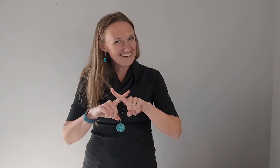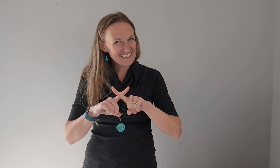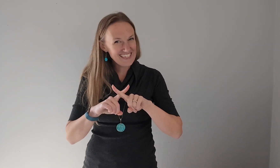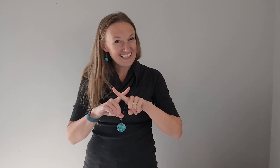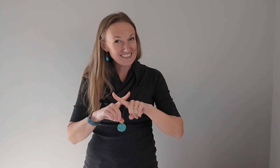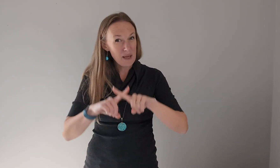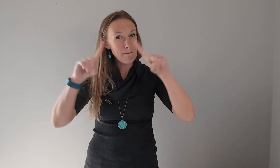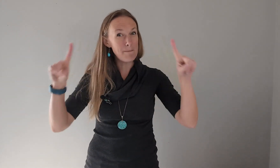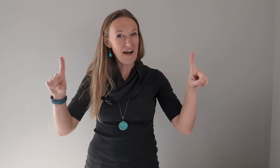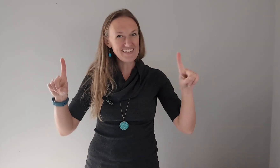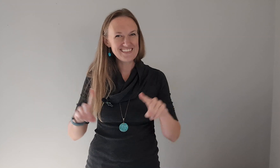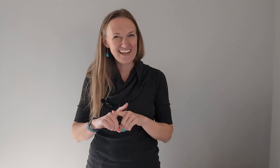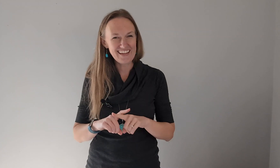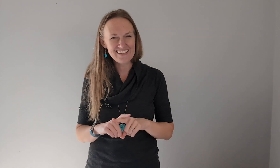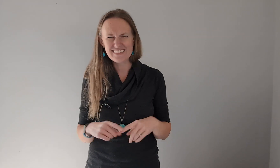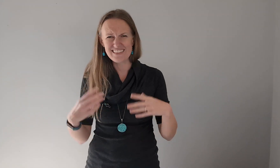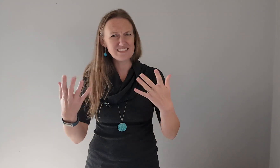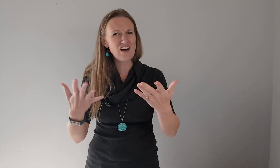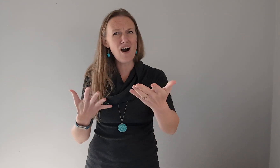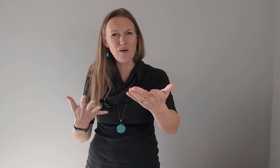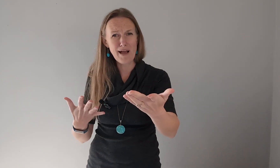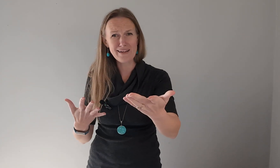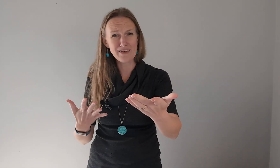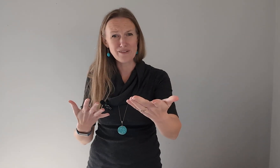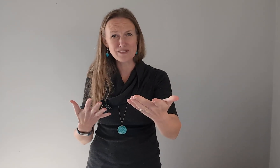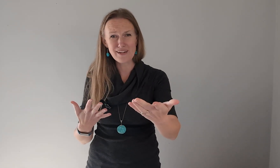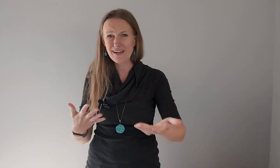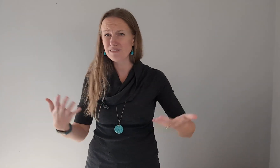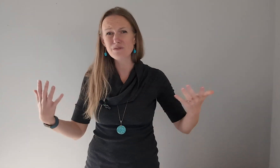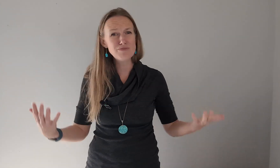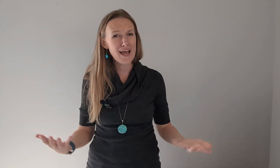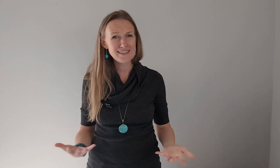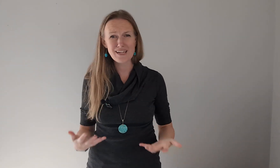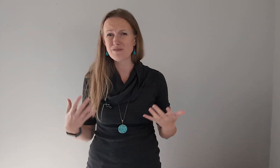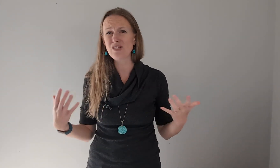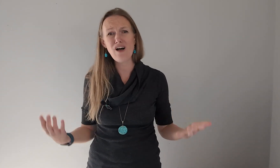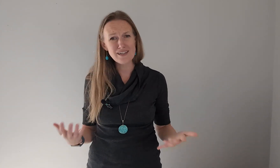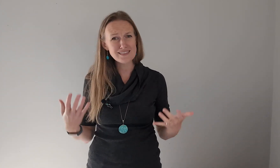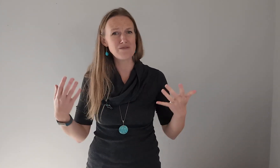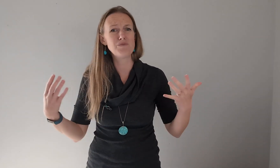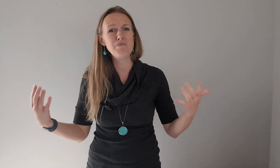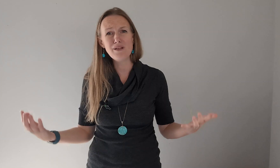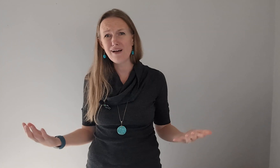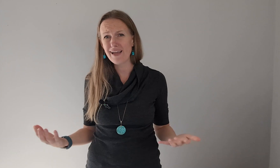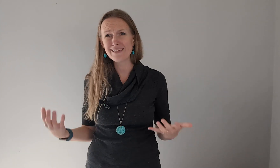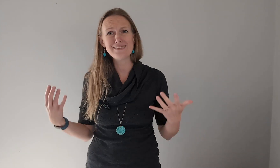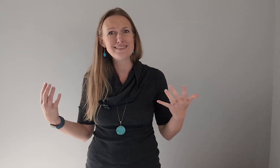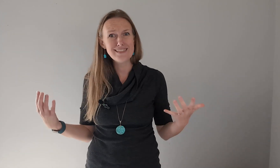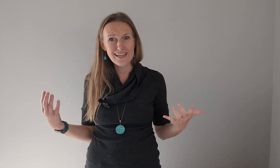any chance, but, okay, because this is all bad news, right? I was a wretch. I was lost. I was blind,